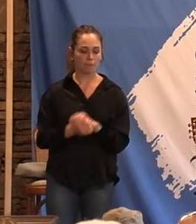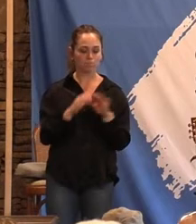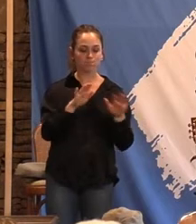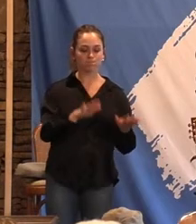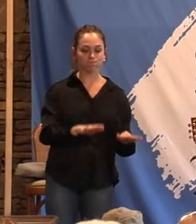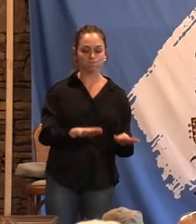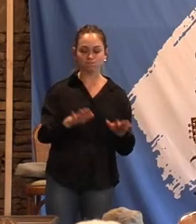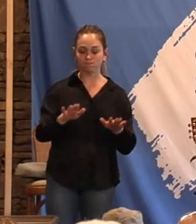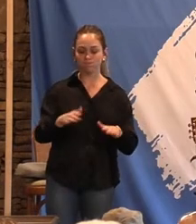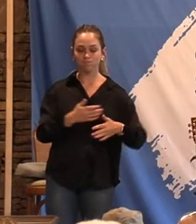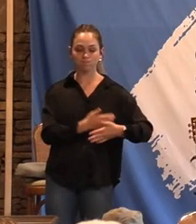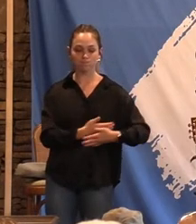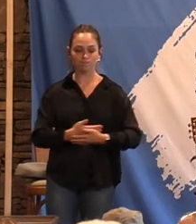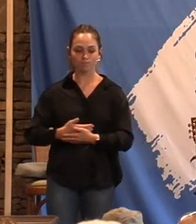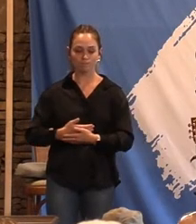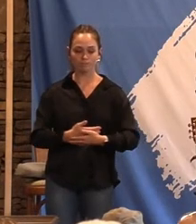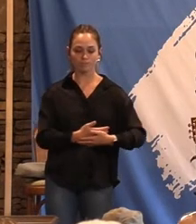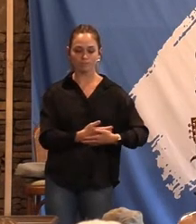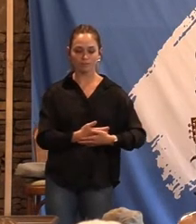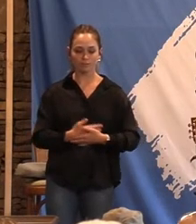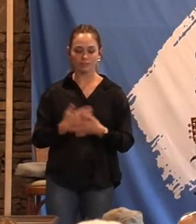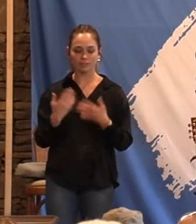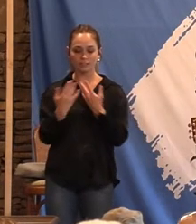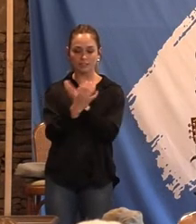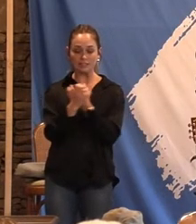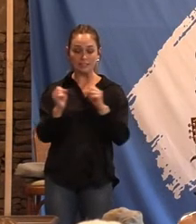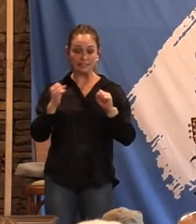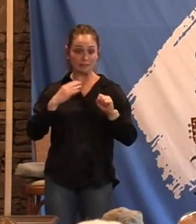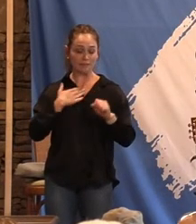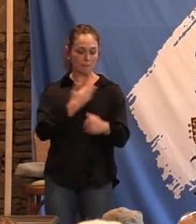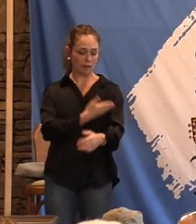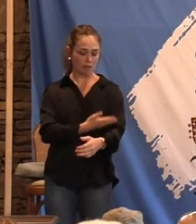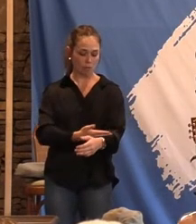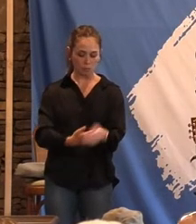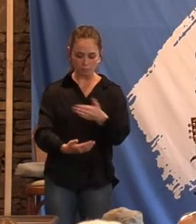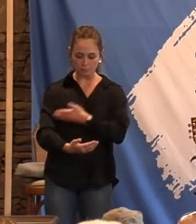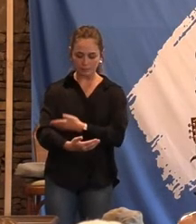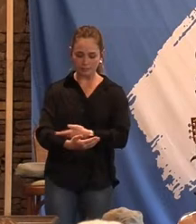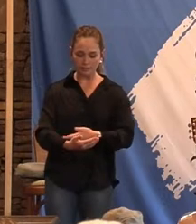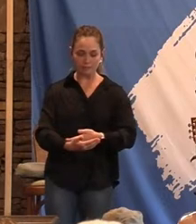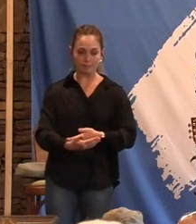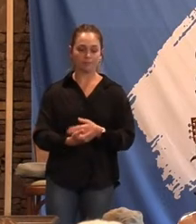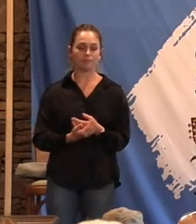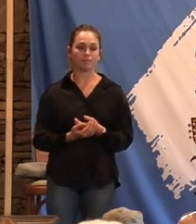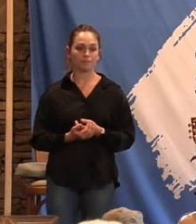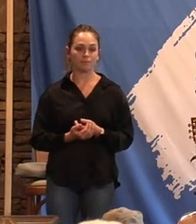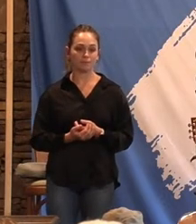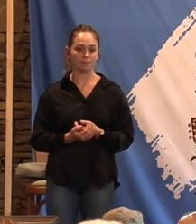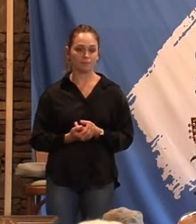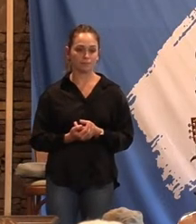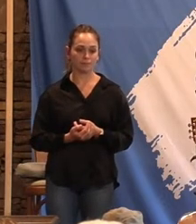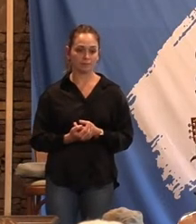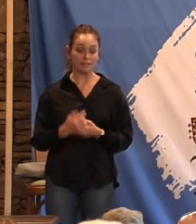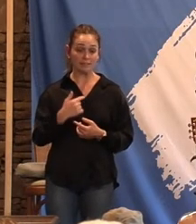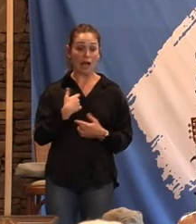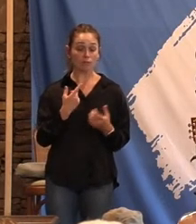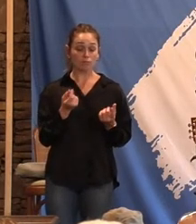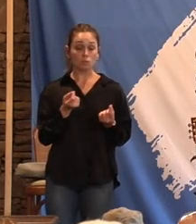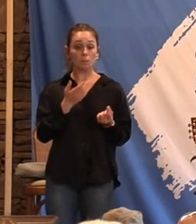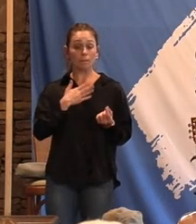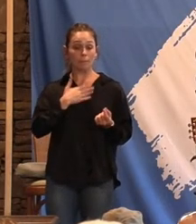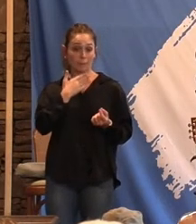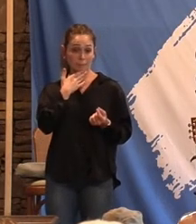Rock-a-Bye Baby, safe in my arms, I'll do my